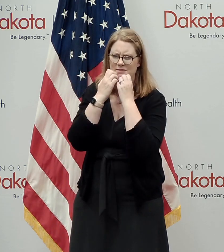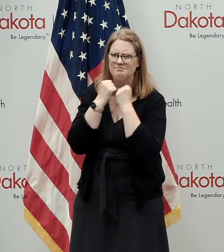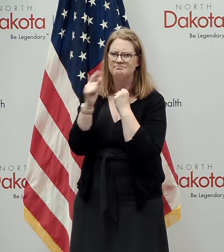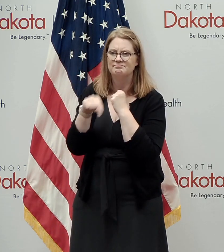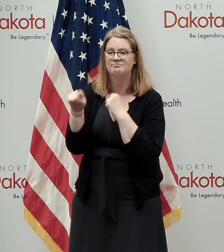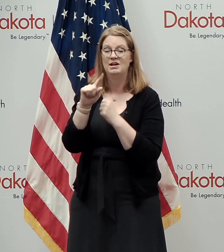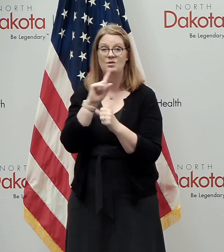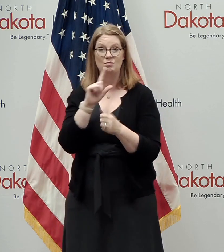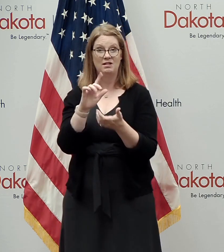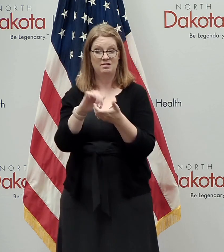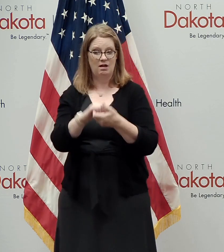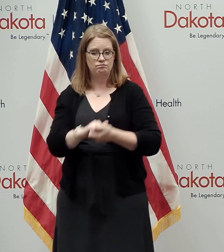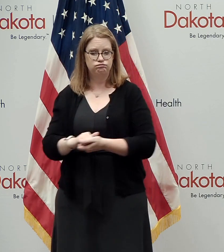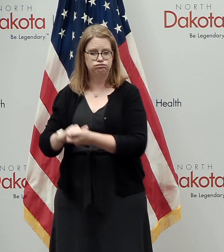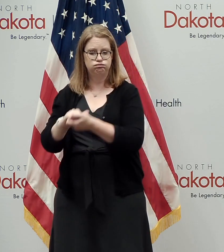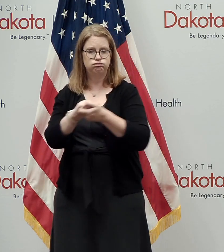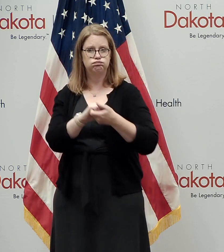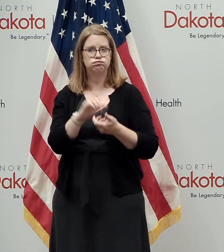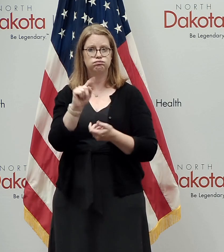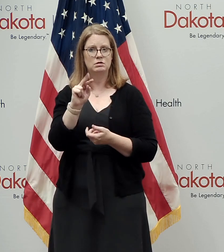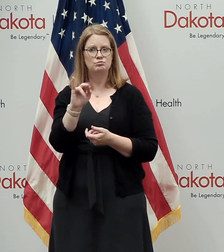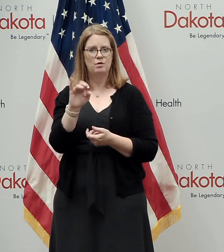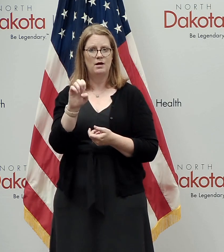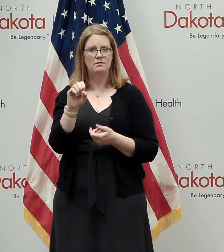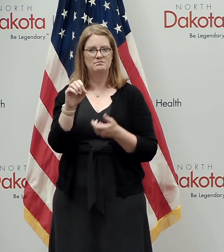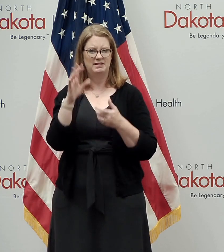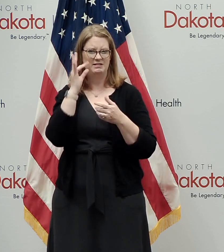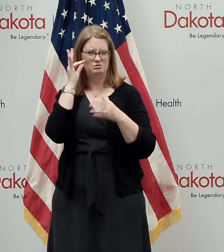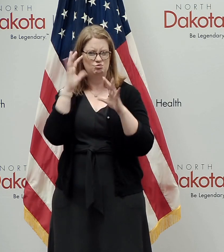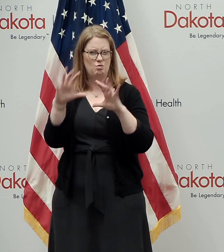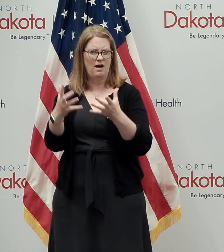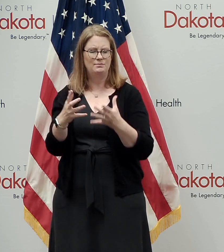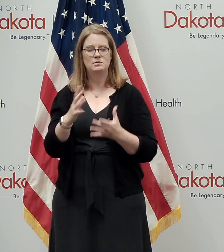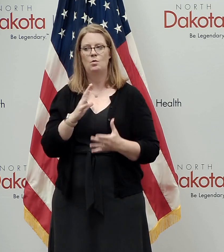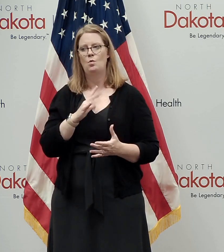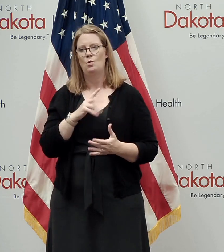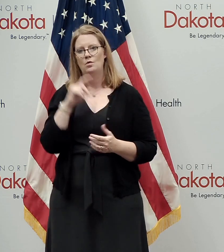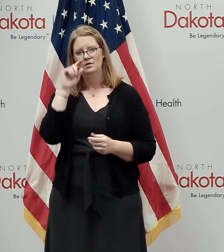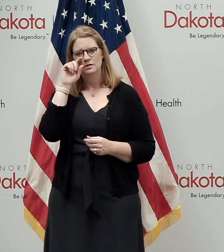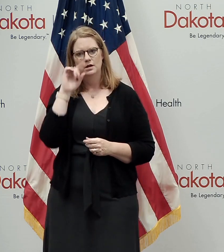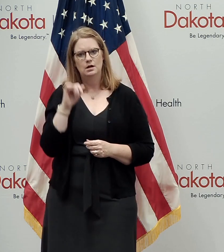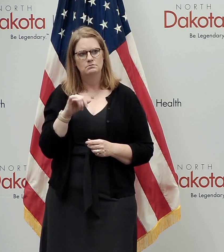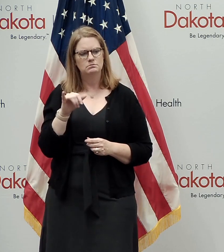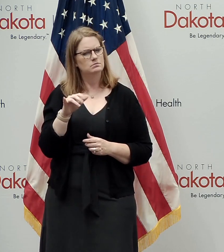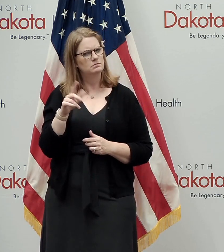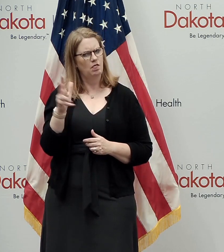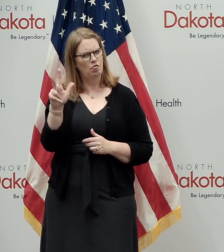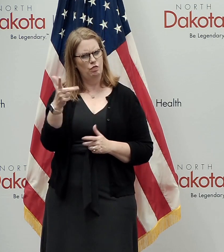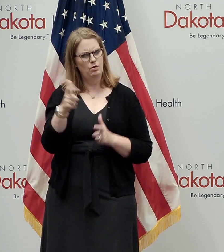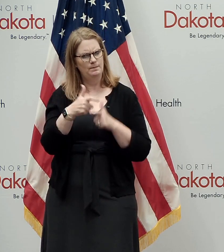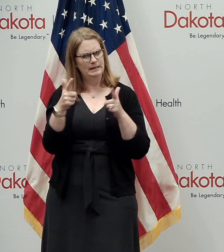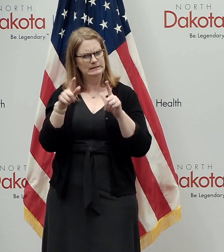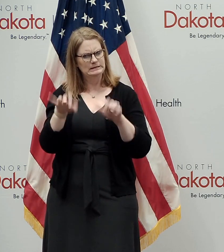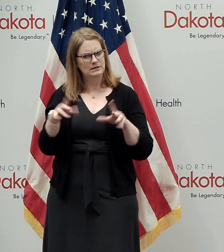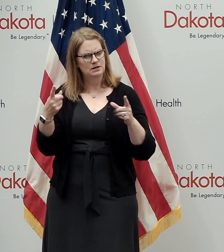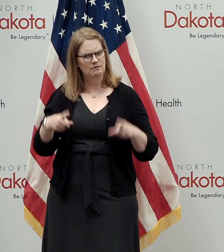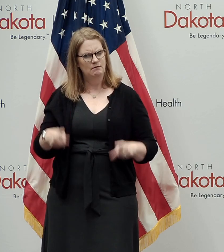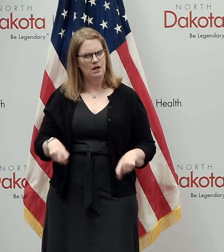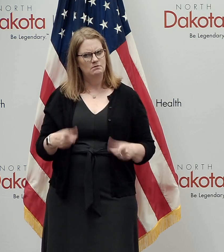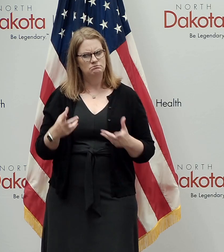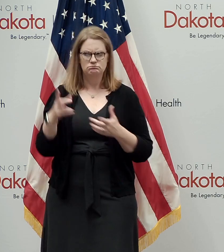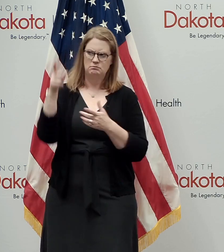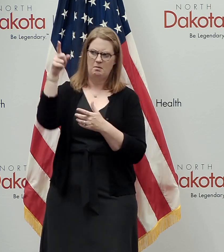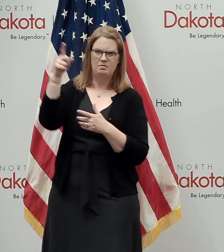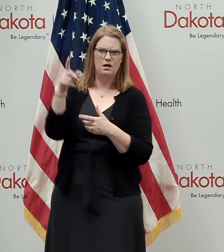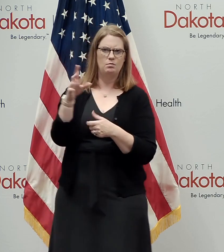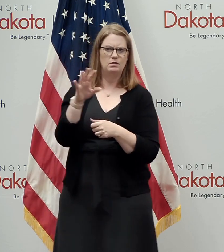tribes, and all of them have been. I think this is the third large testing event we've done with Spirit